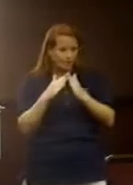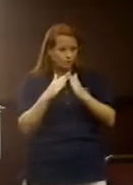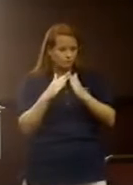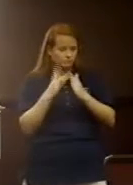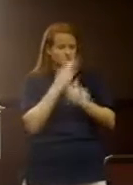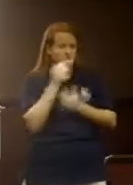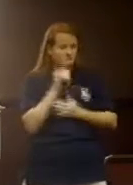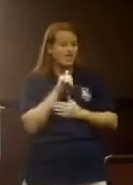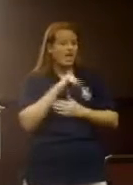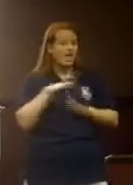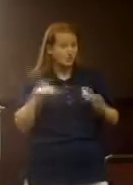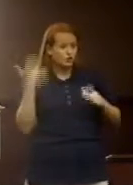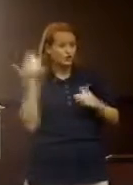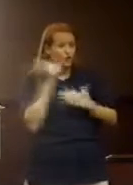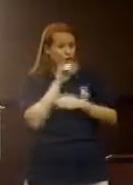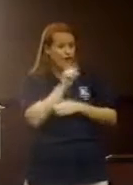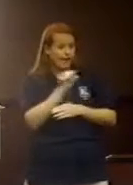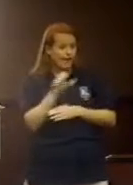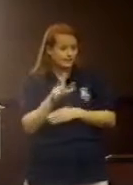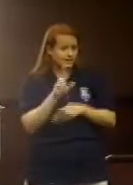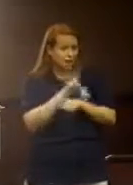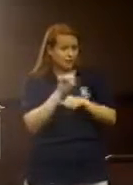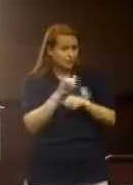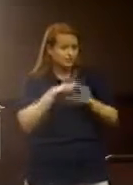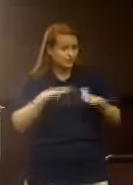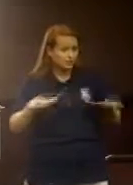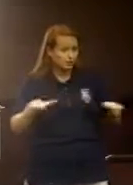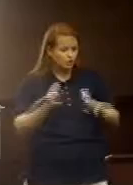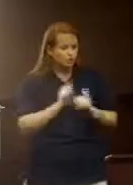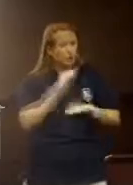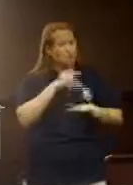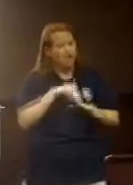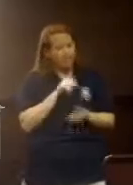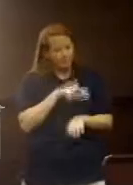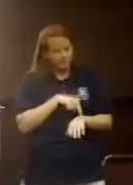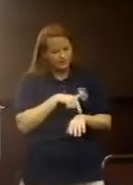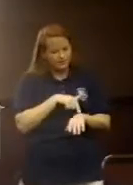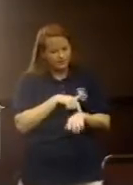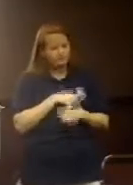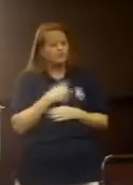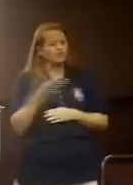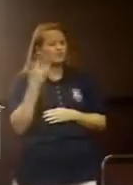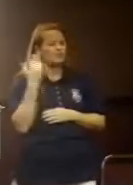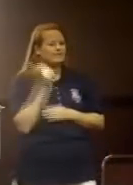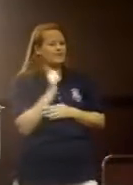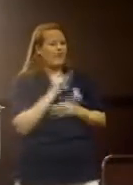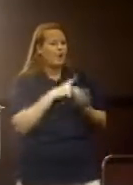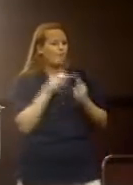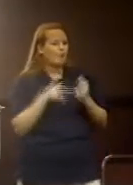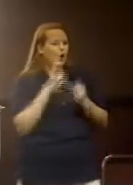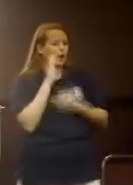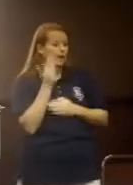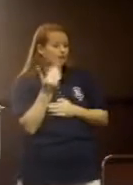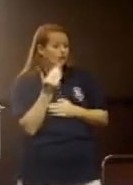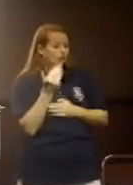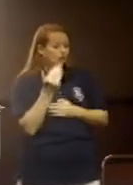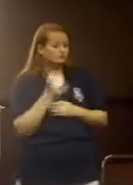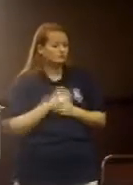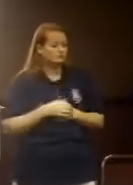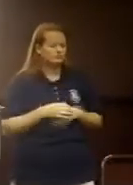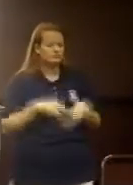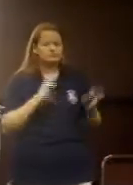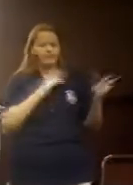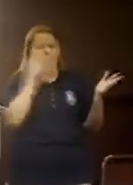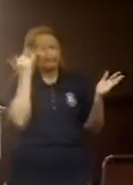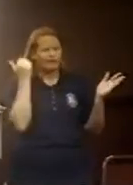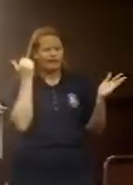and the children there were ASL using children. So at the time, there was a program called,